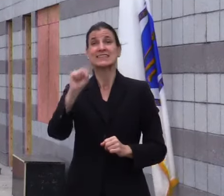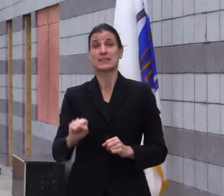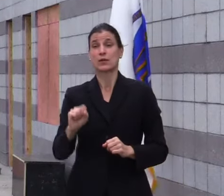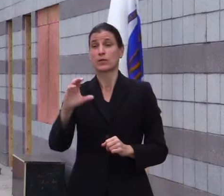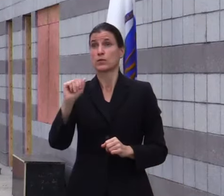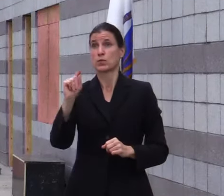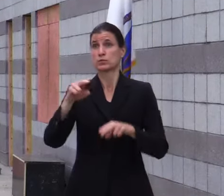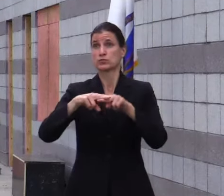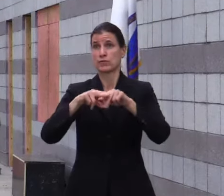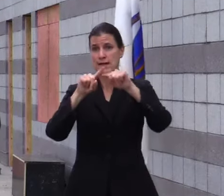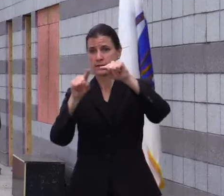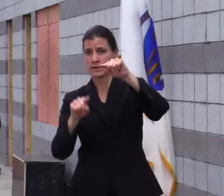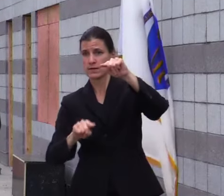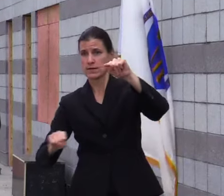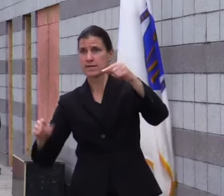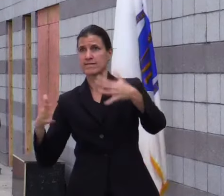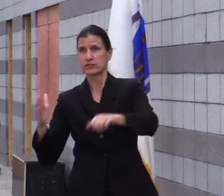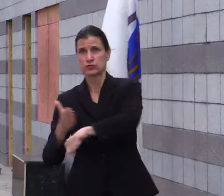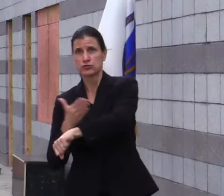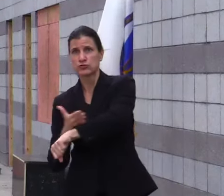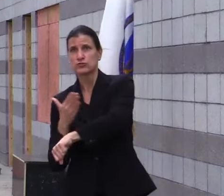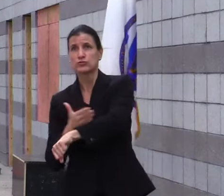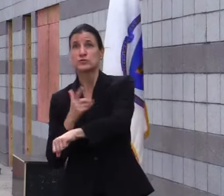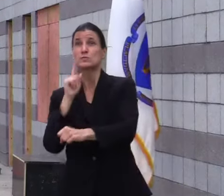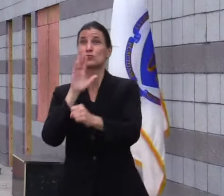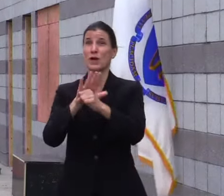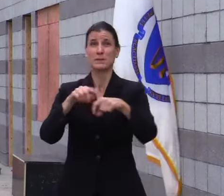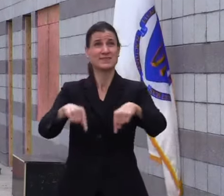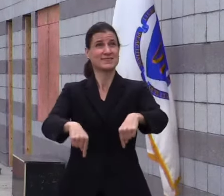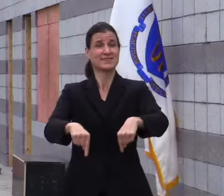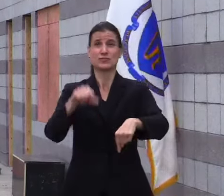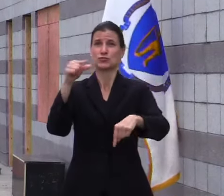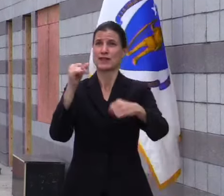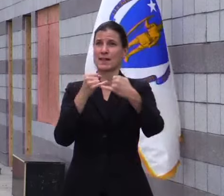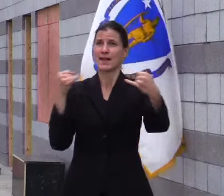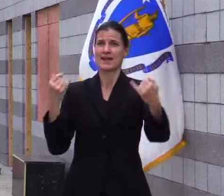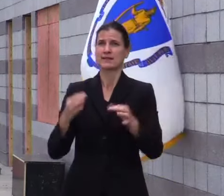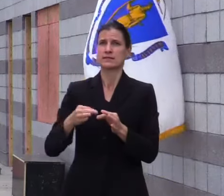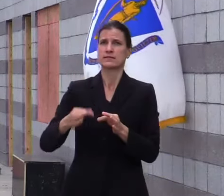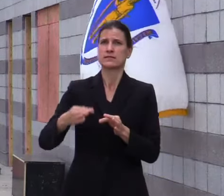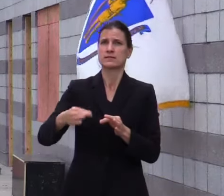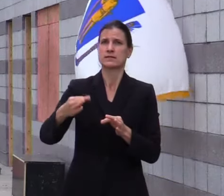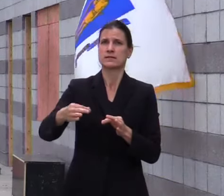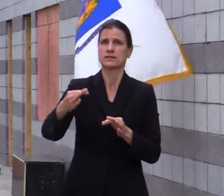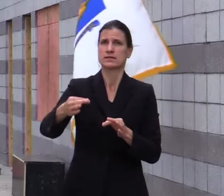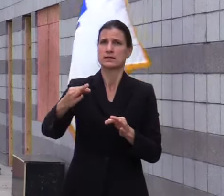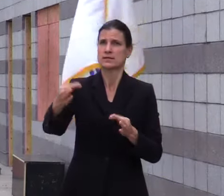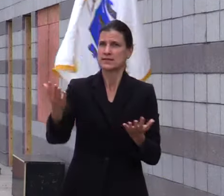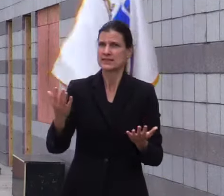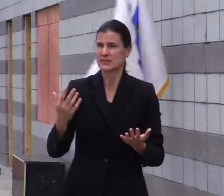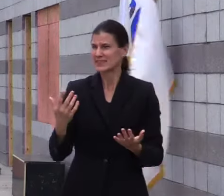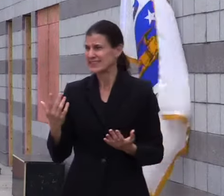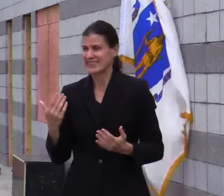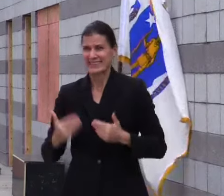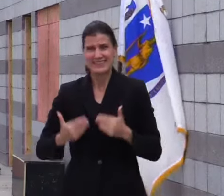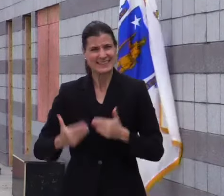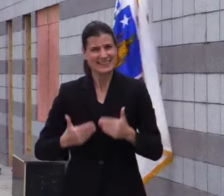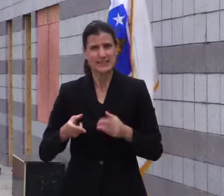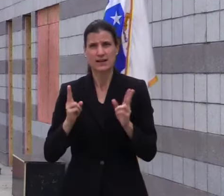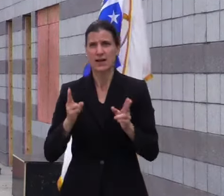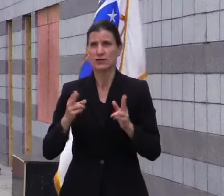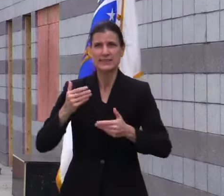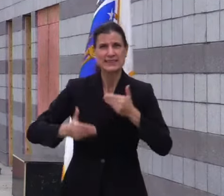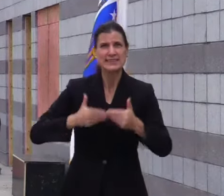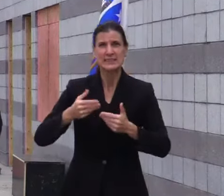delivering a record-breaking more than $1.5 billion in capital projects last year, including the spending on the Green Line extension and South